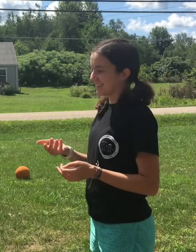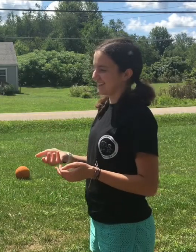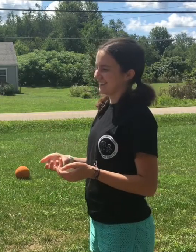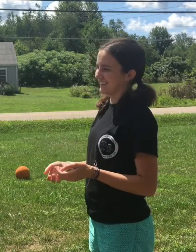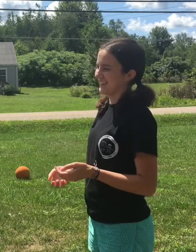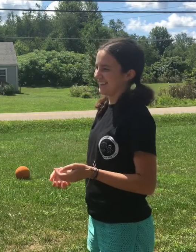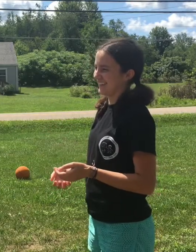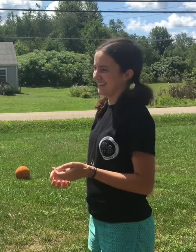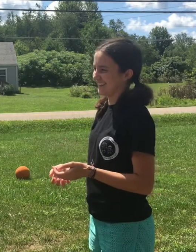down.